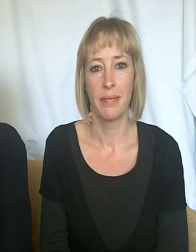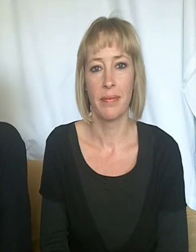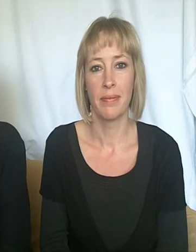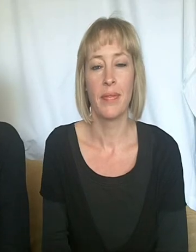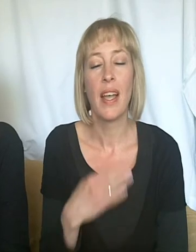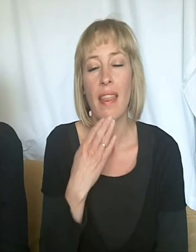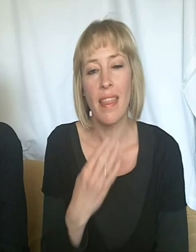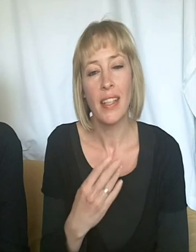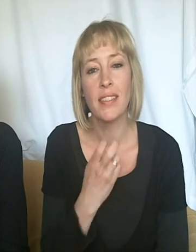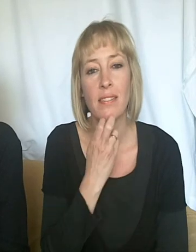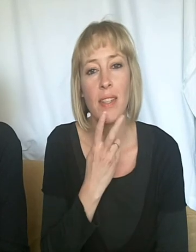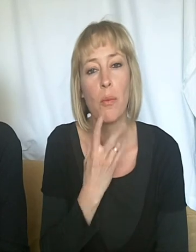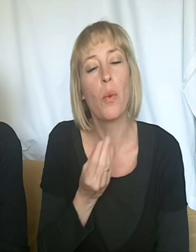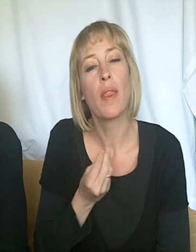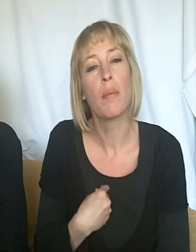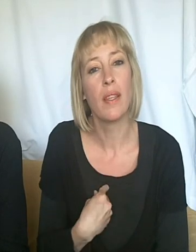Thanks for vaping with me.